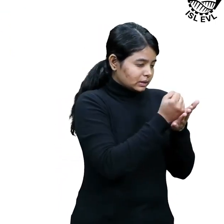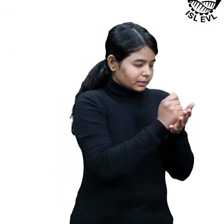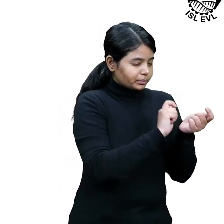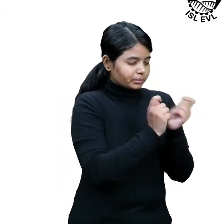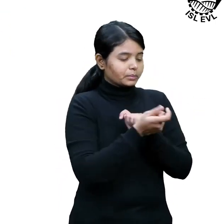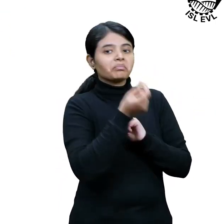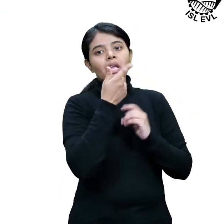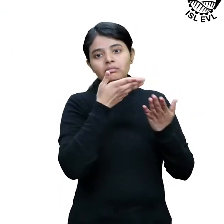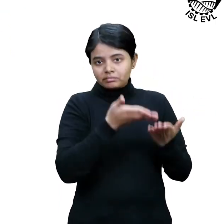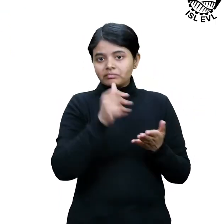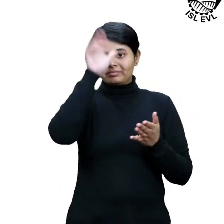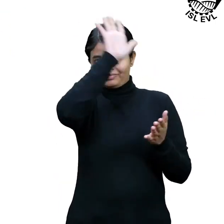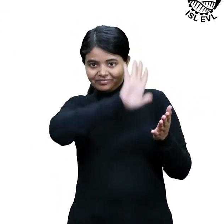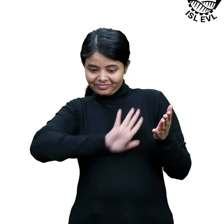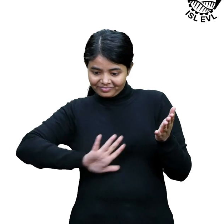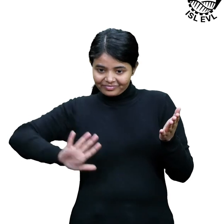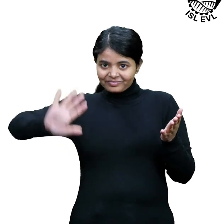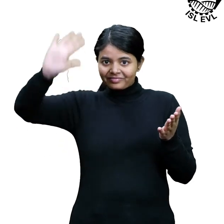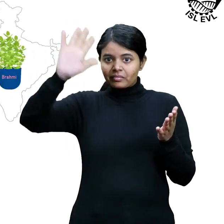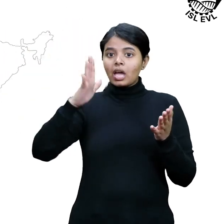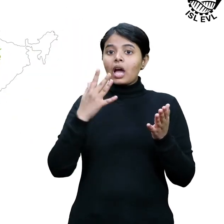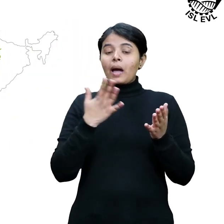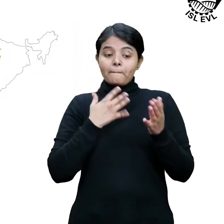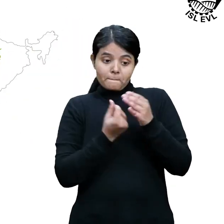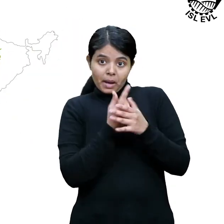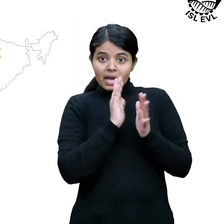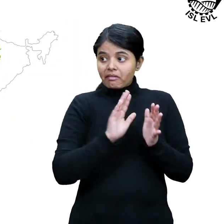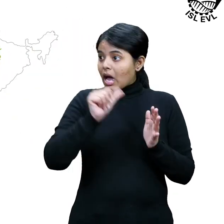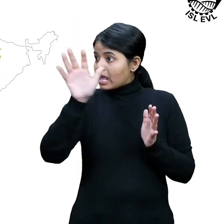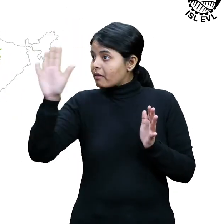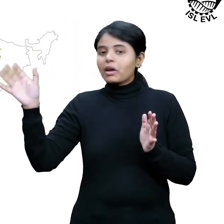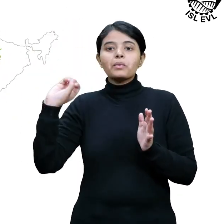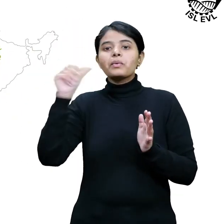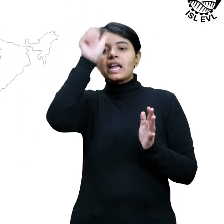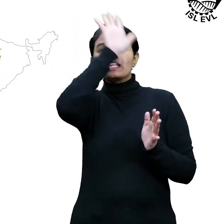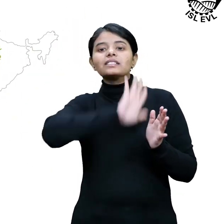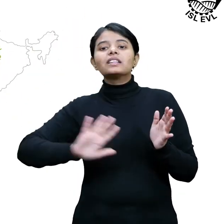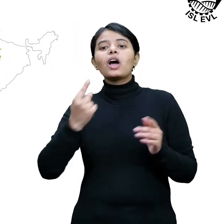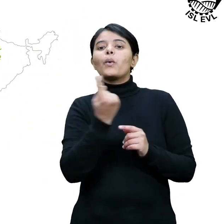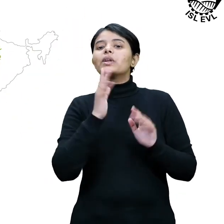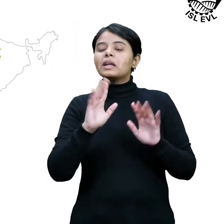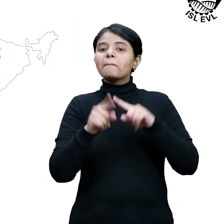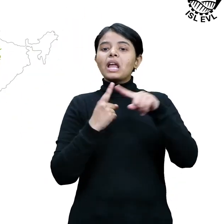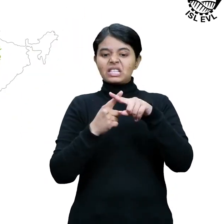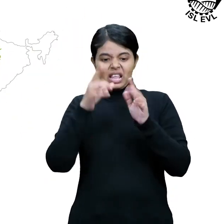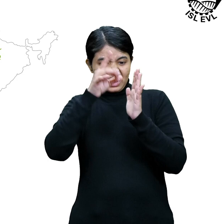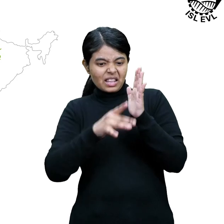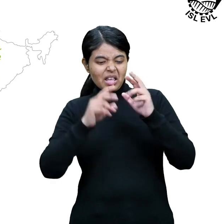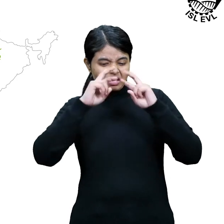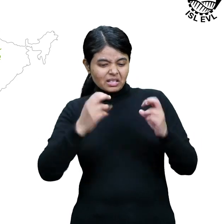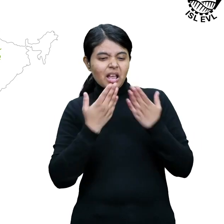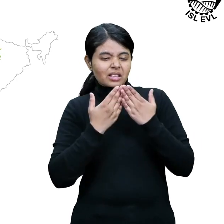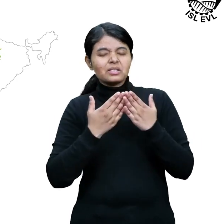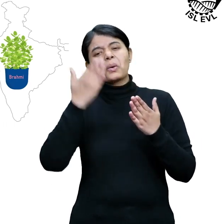holds a sovereign right over Brahmi found in the country, as well as over the traditional knowledge associated with